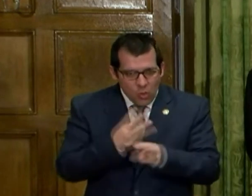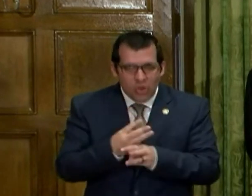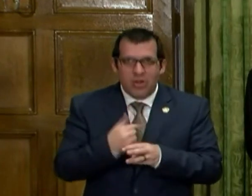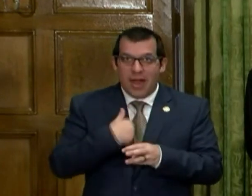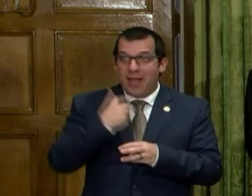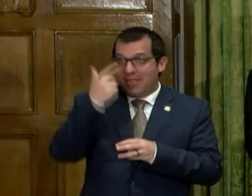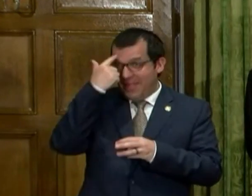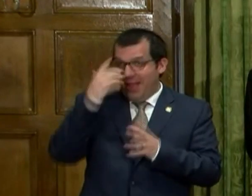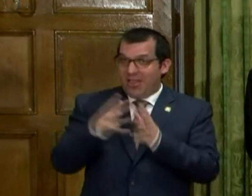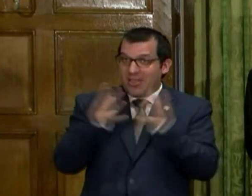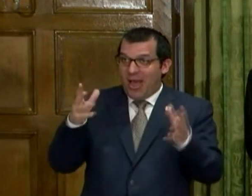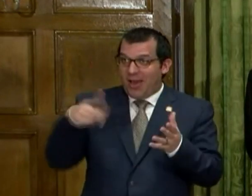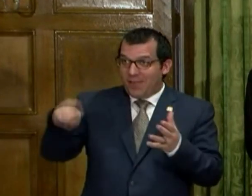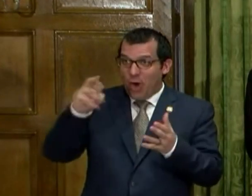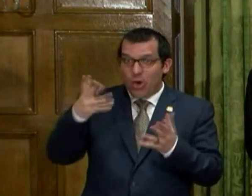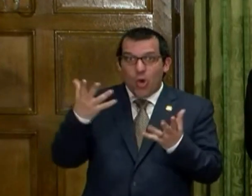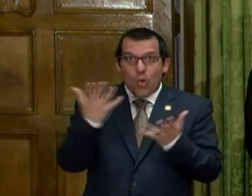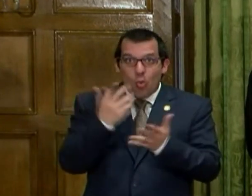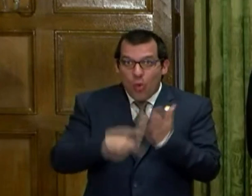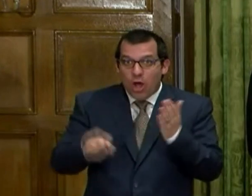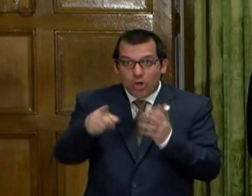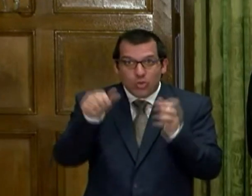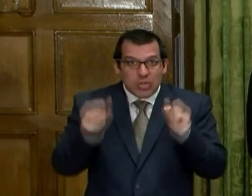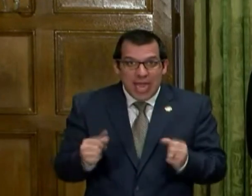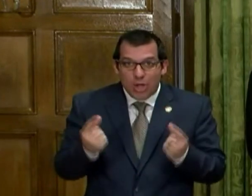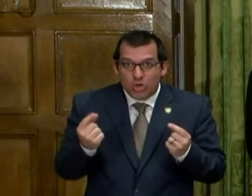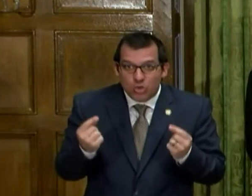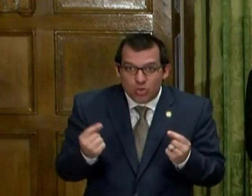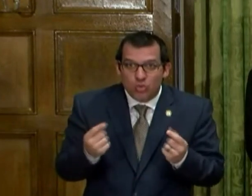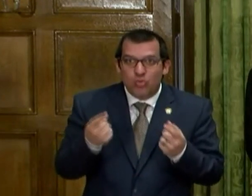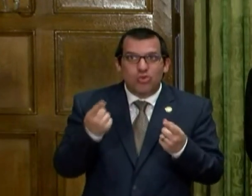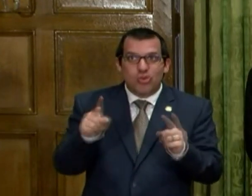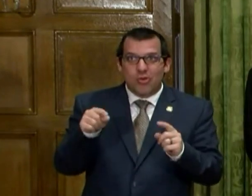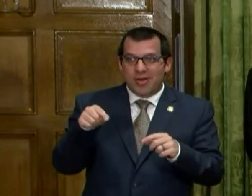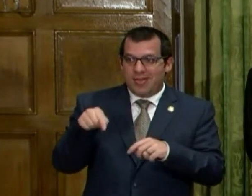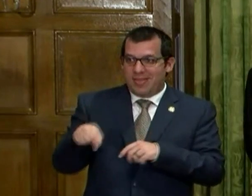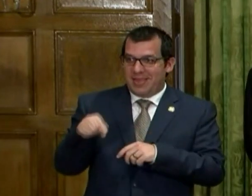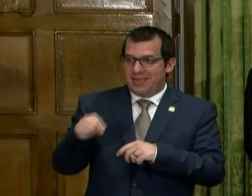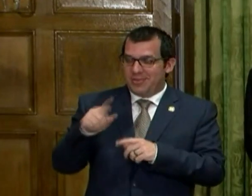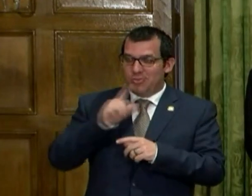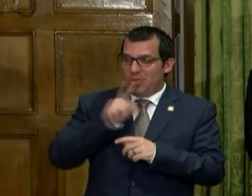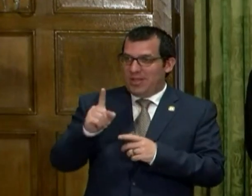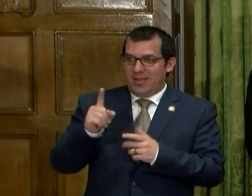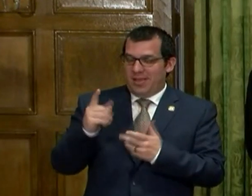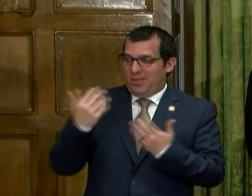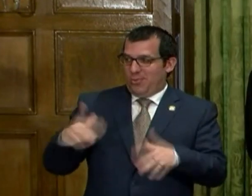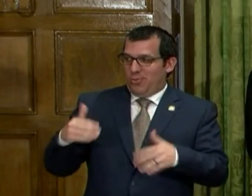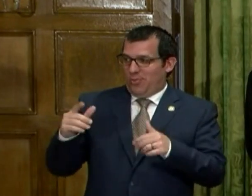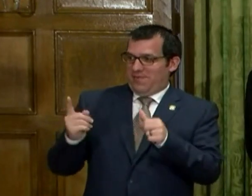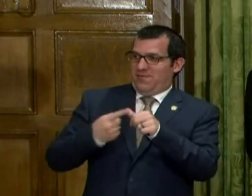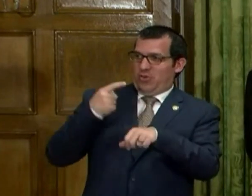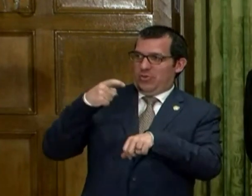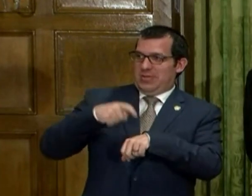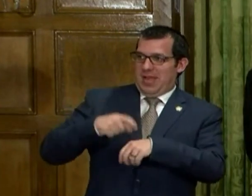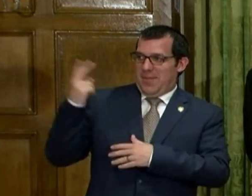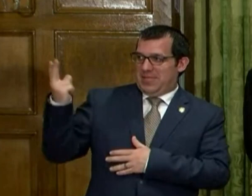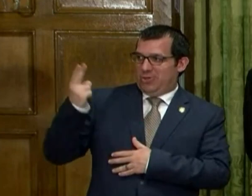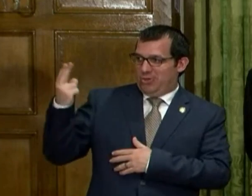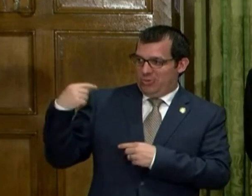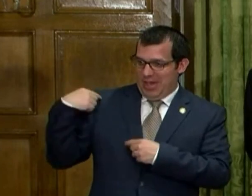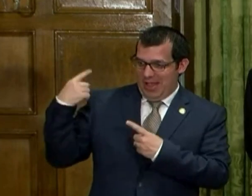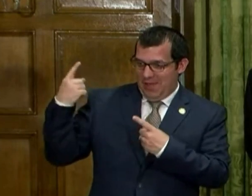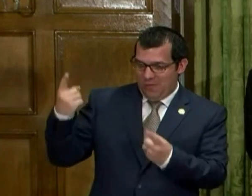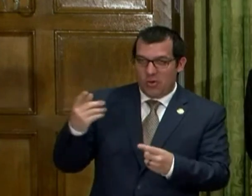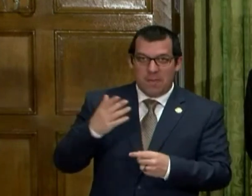lot of Arkansans who want to know what they can do. What can they do in the midst of this really historic event?